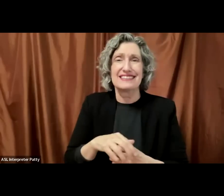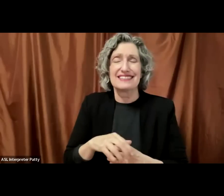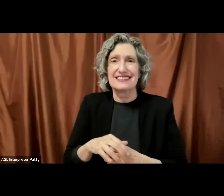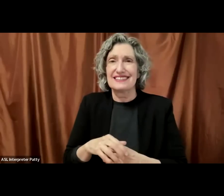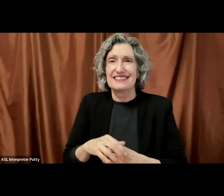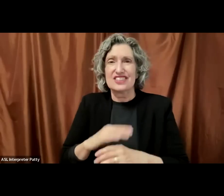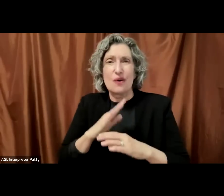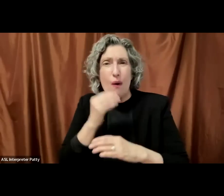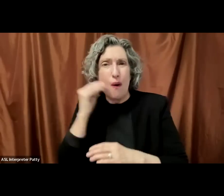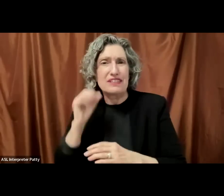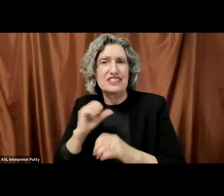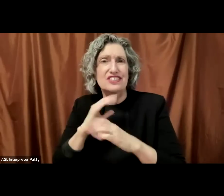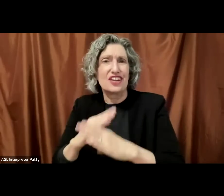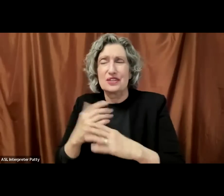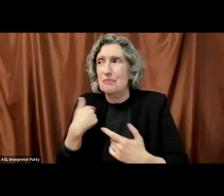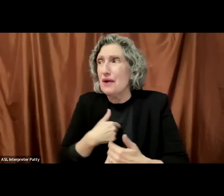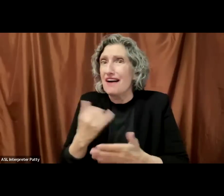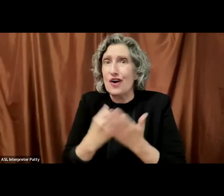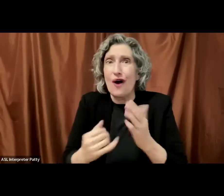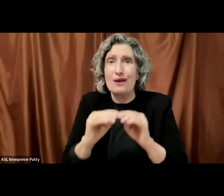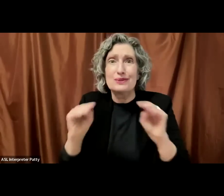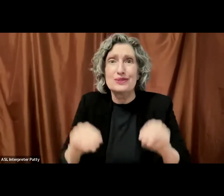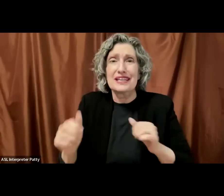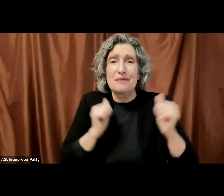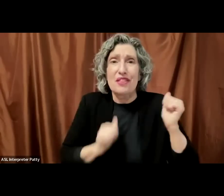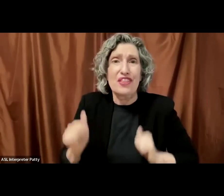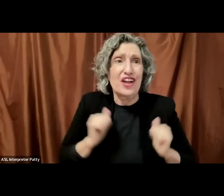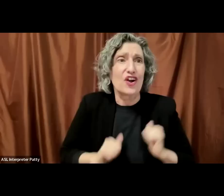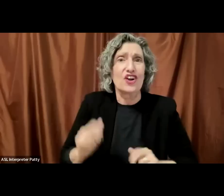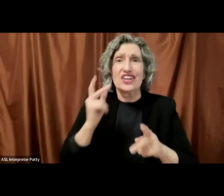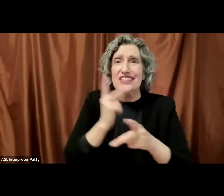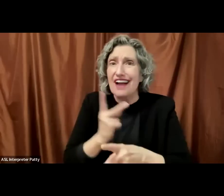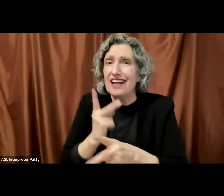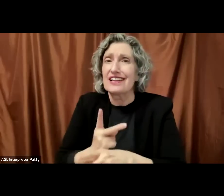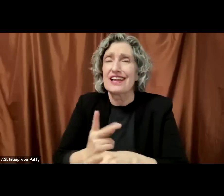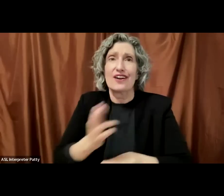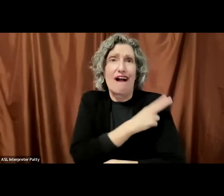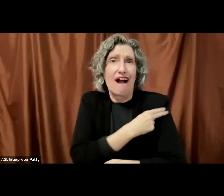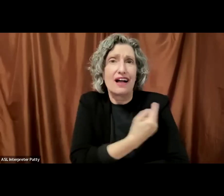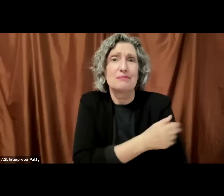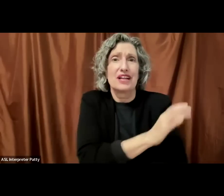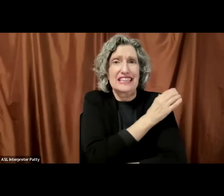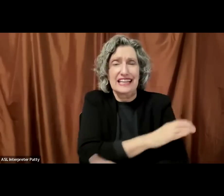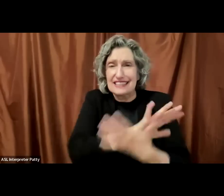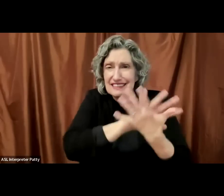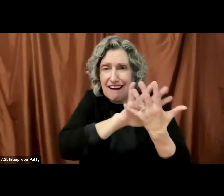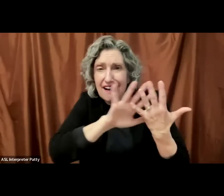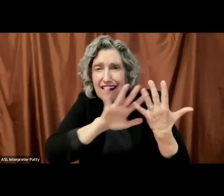preschool programs, art museums and theaters, to hospitals and clinics, among other critical